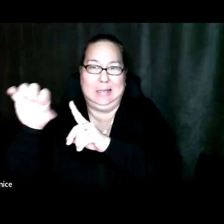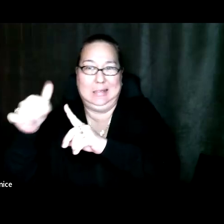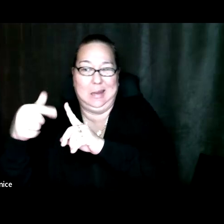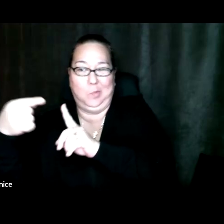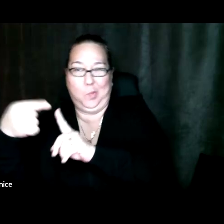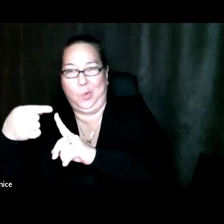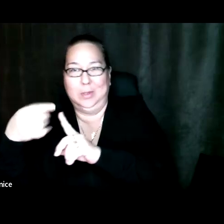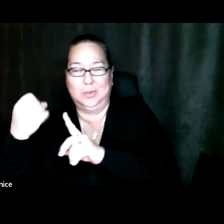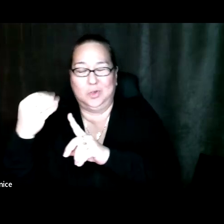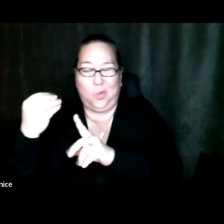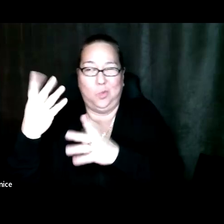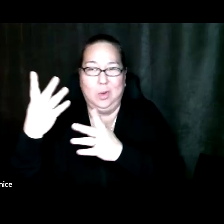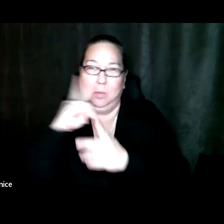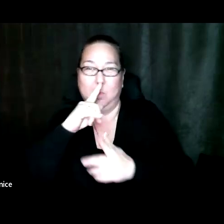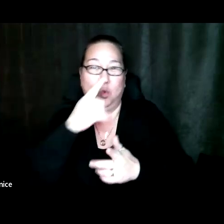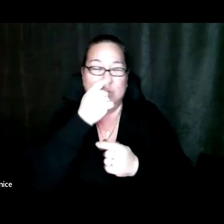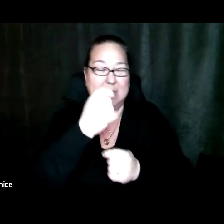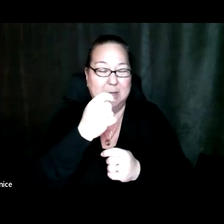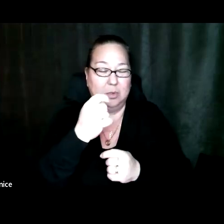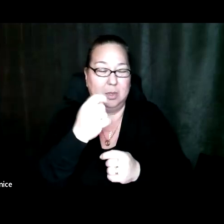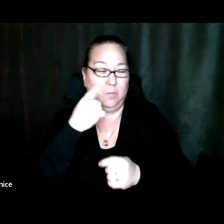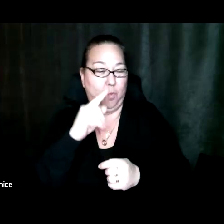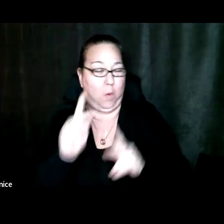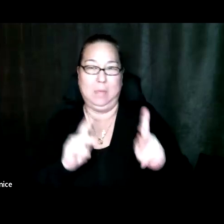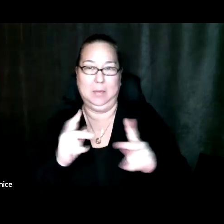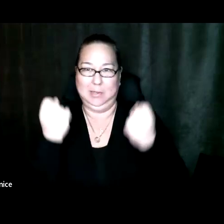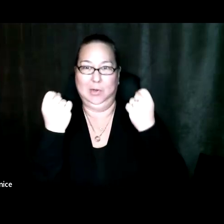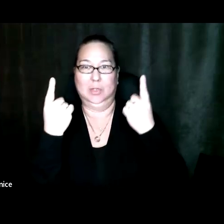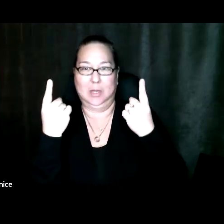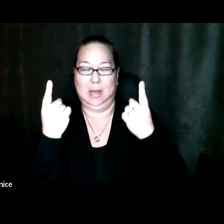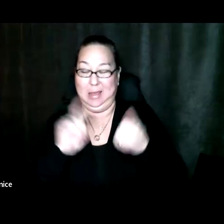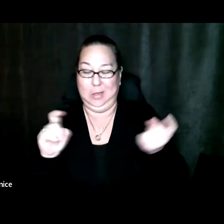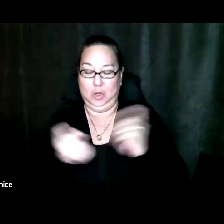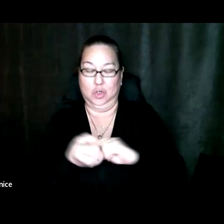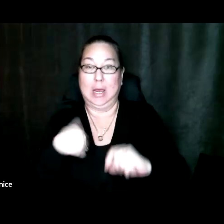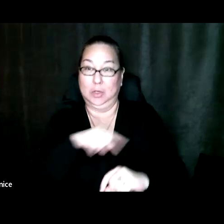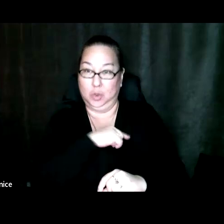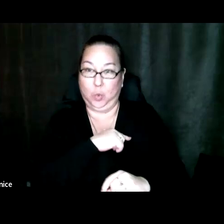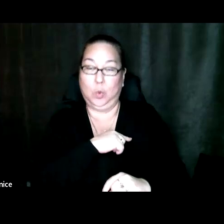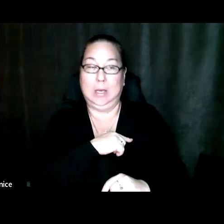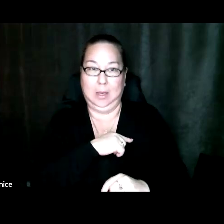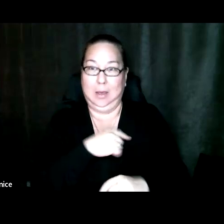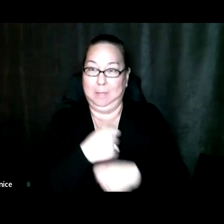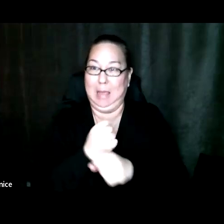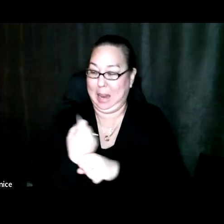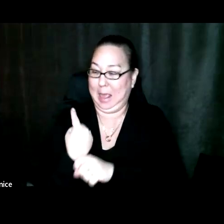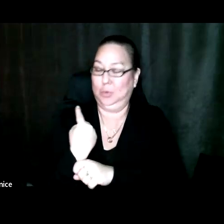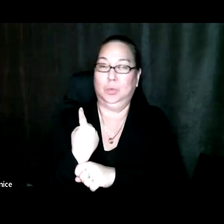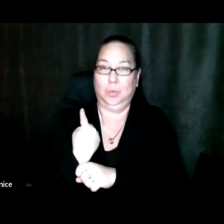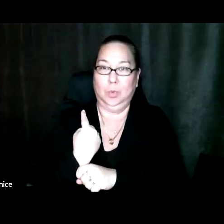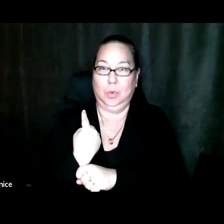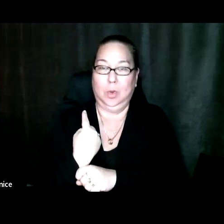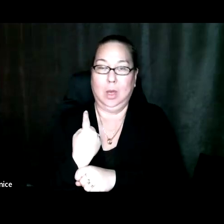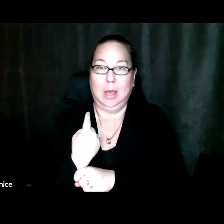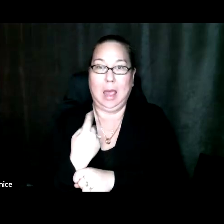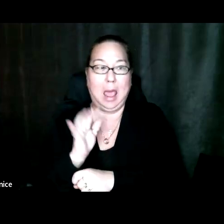will be interesting, folks, to understand that the change we made last year actually did result in everyone who